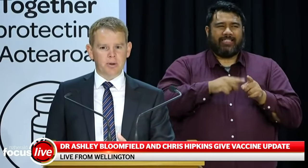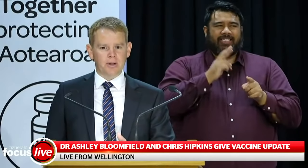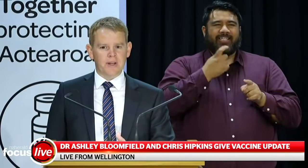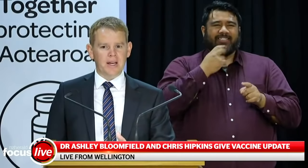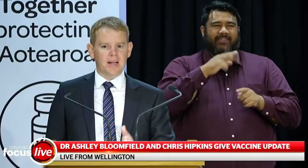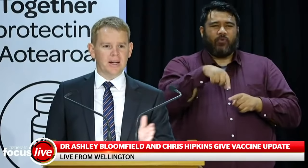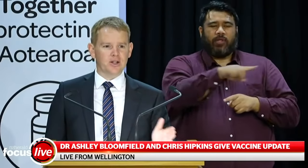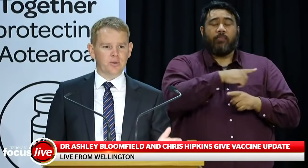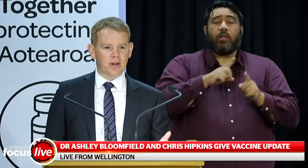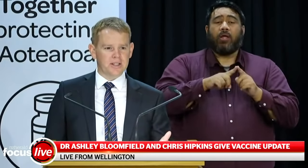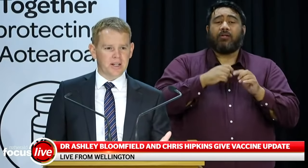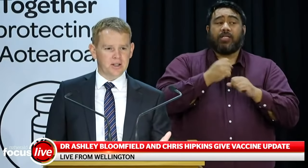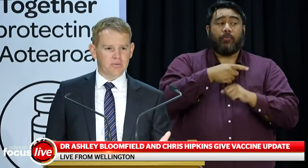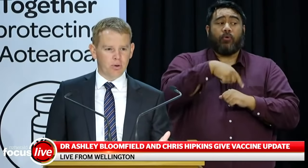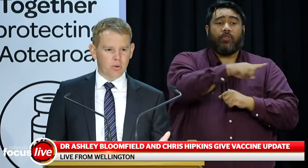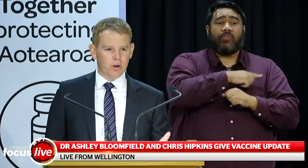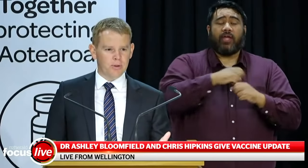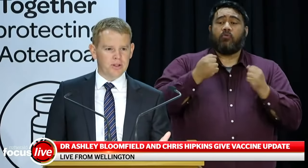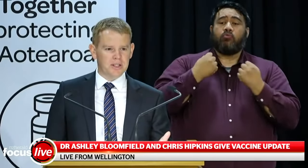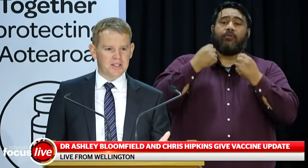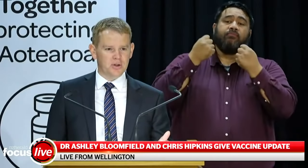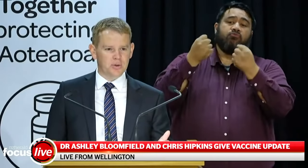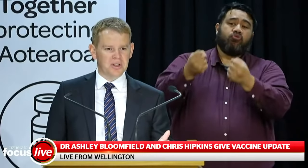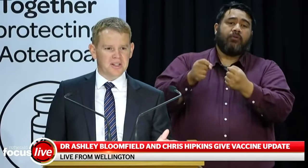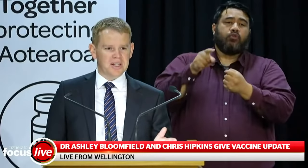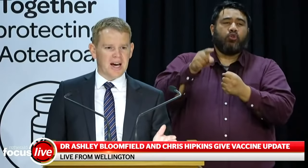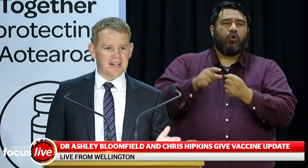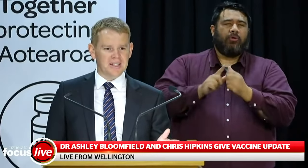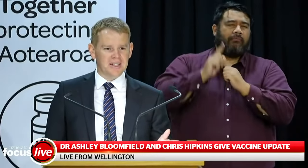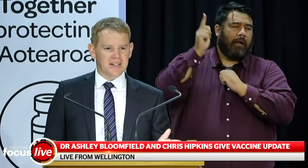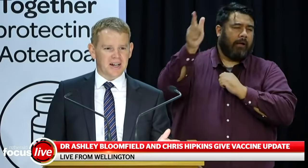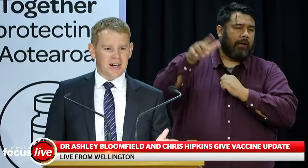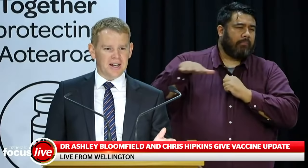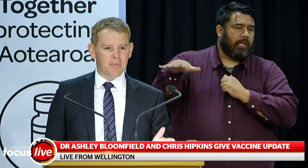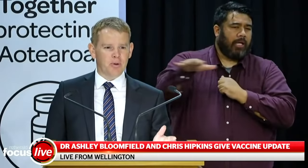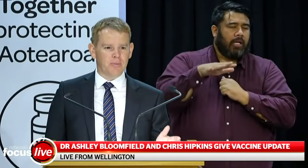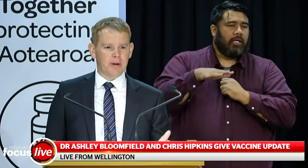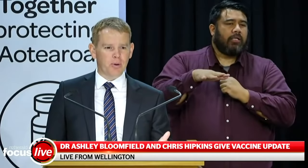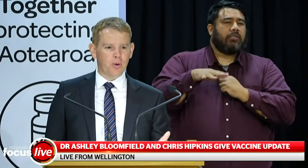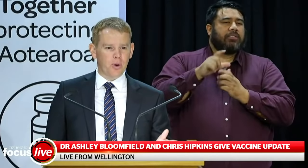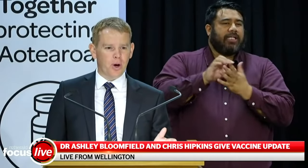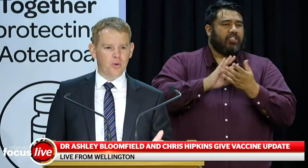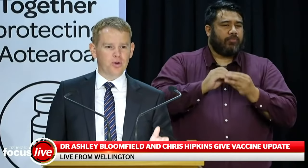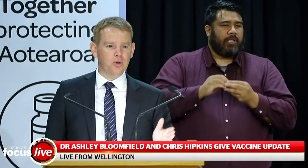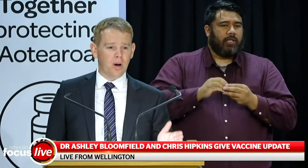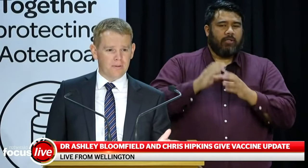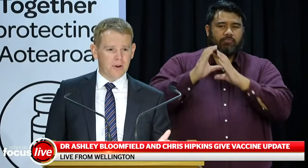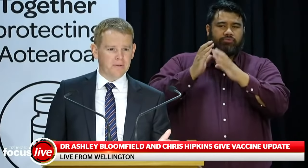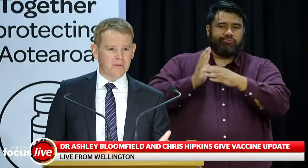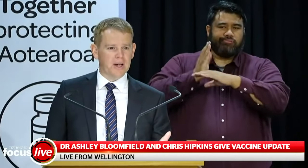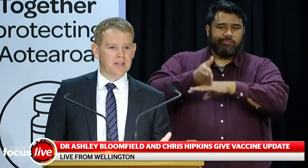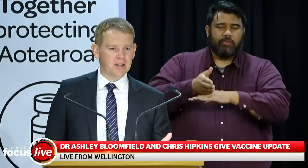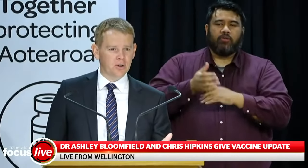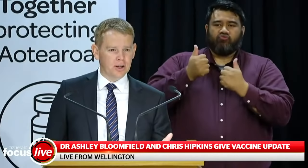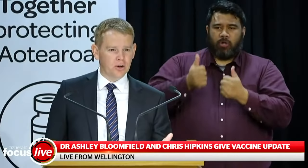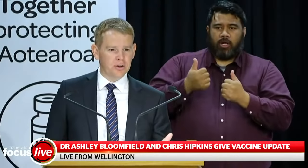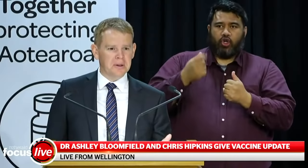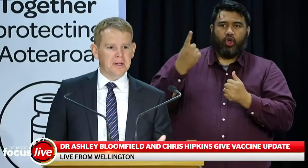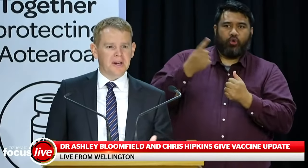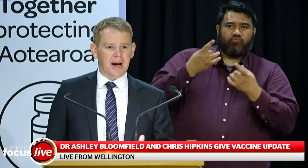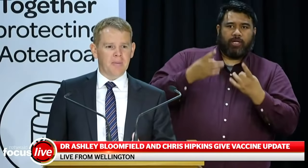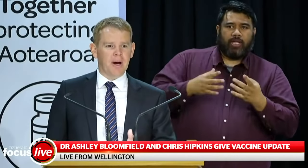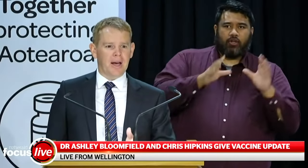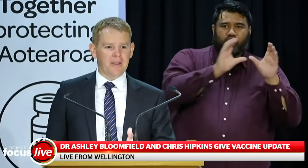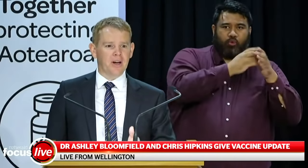For example, if they're heading out to an isolated rural community to target a number of people who do qualify for a vaccine early